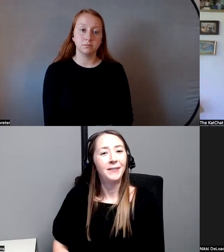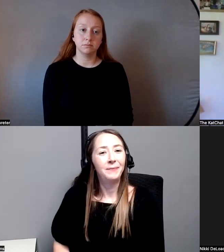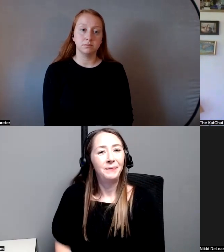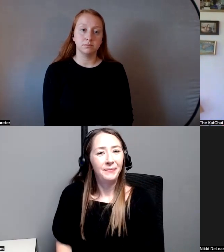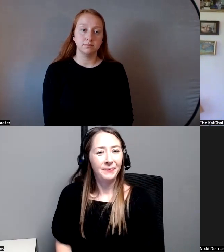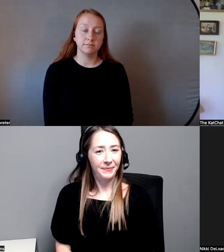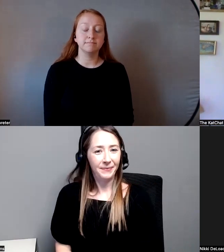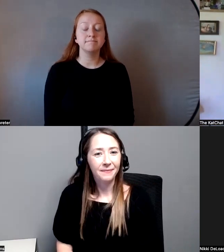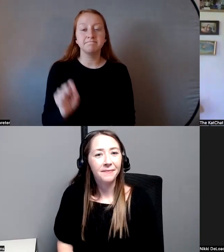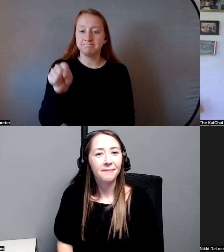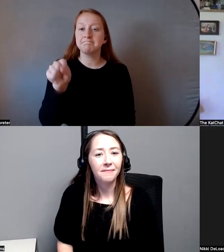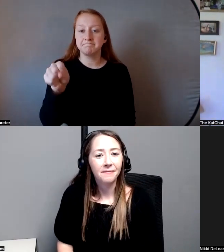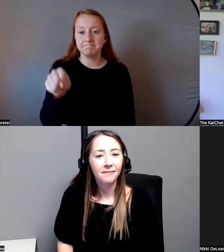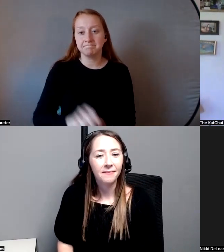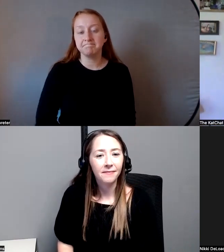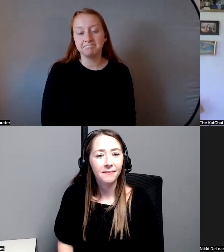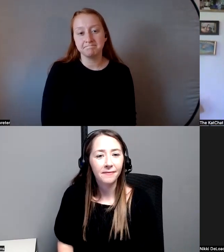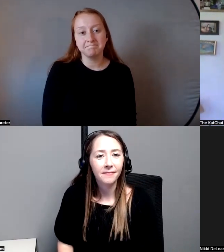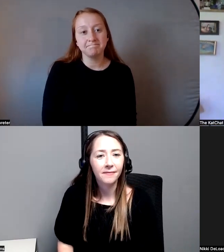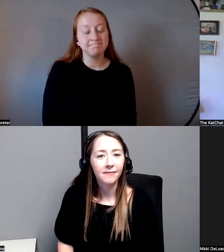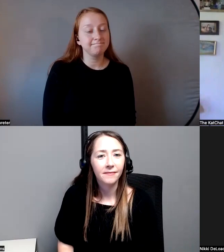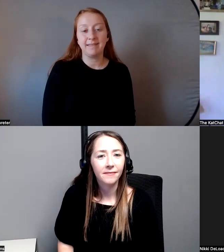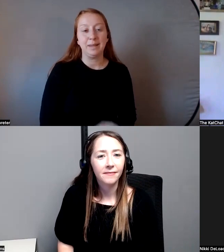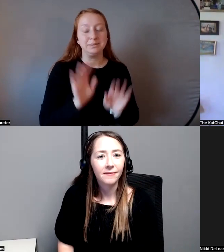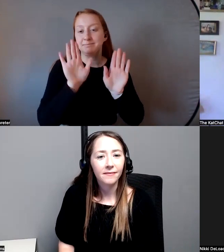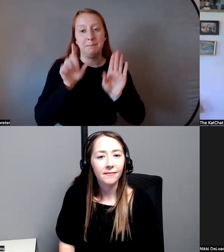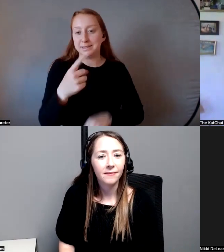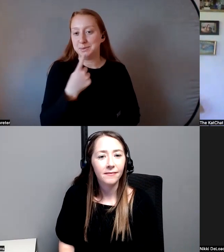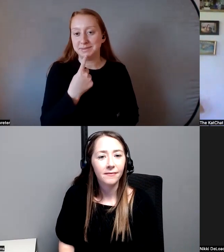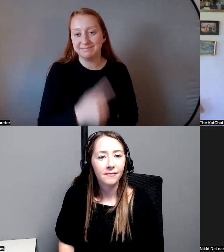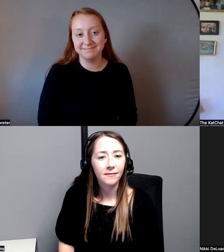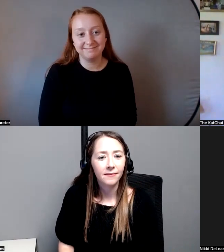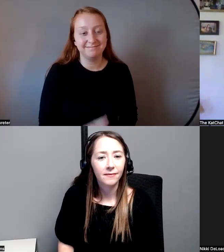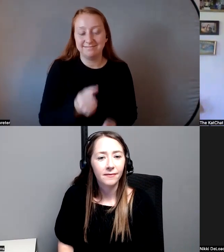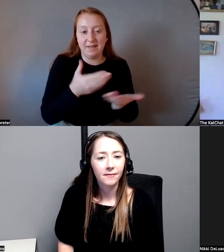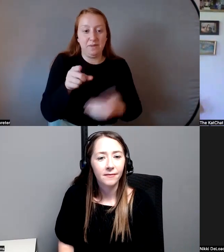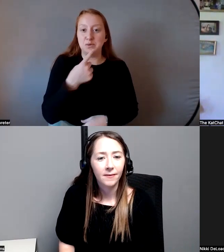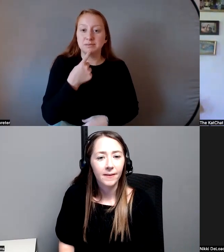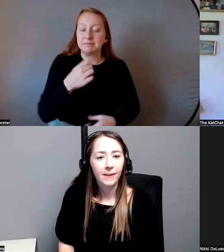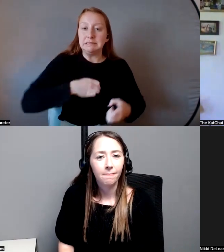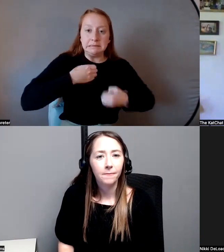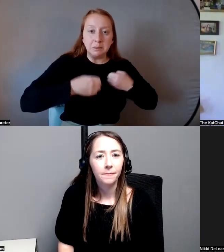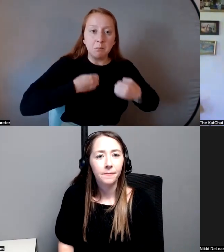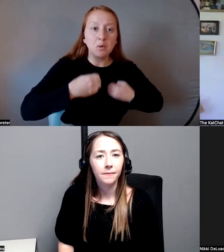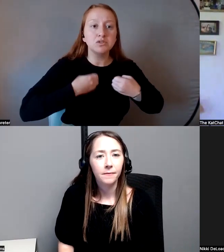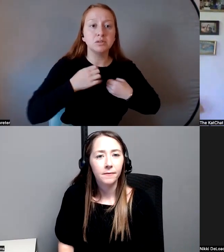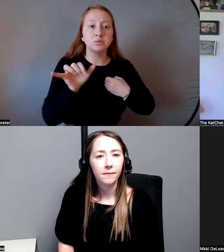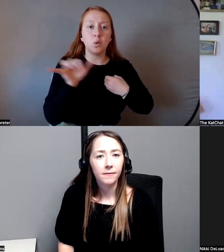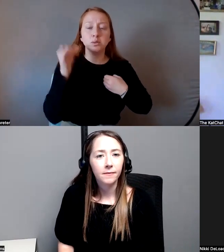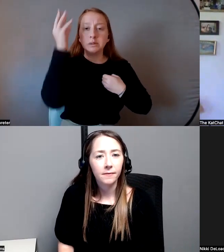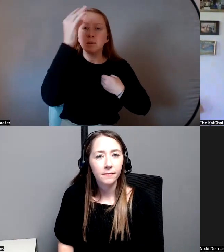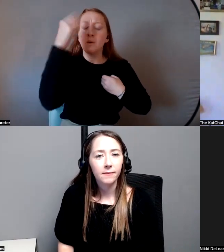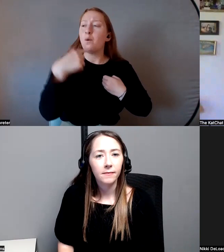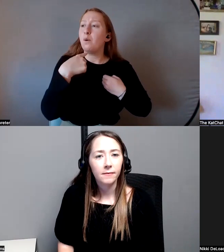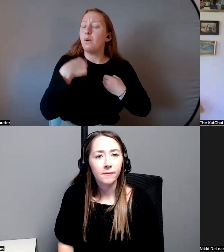Yeah, definitely. Yeah, right then. Everything you said, like the emotions and make people think they're not